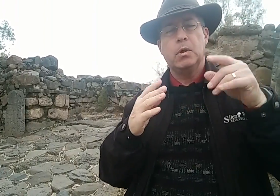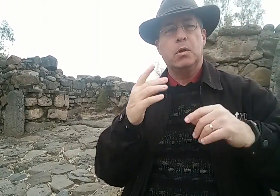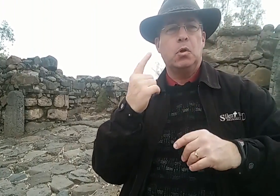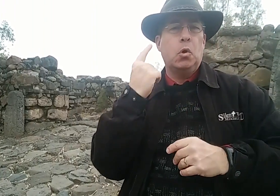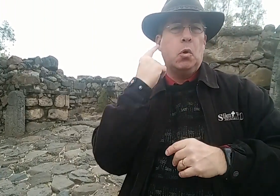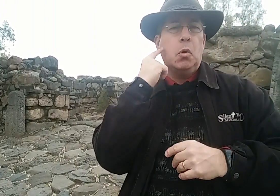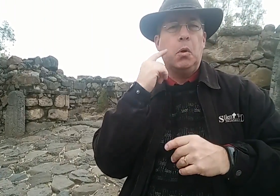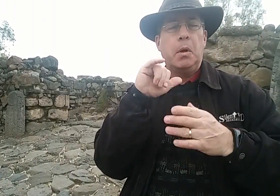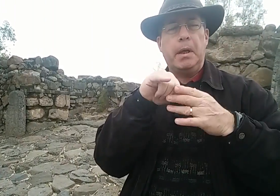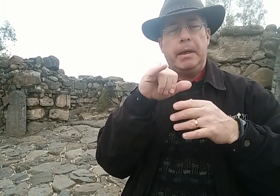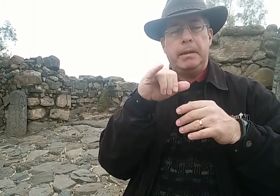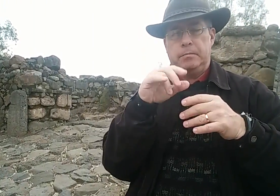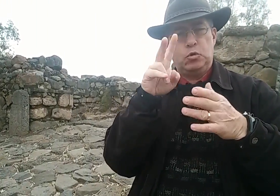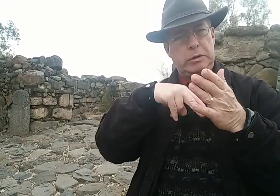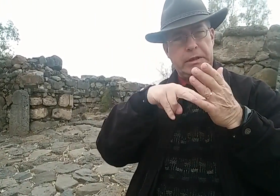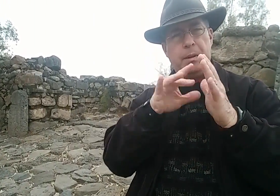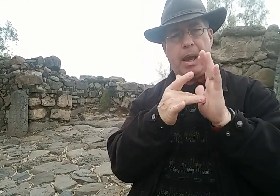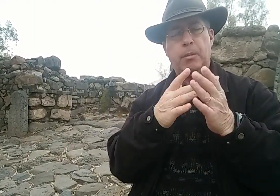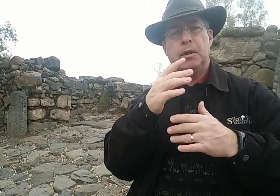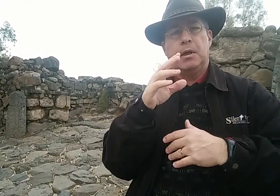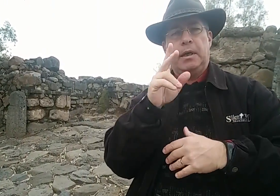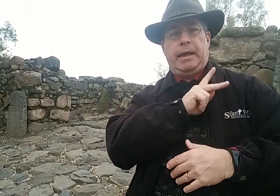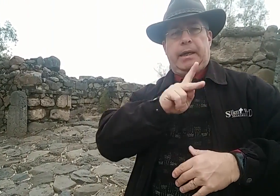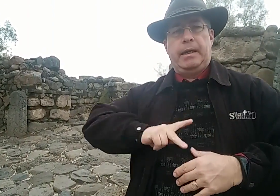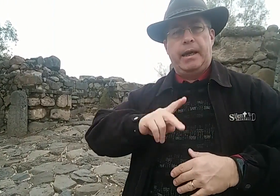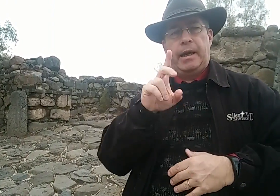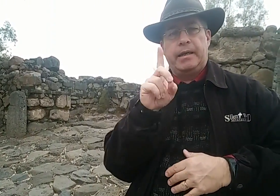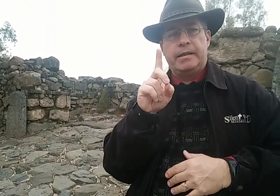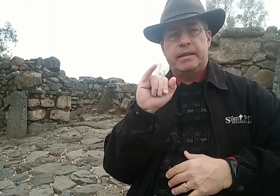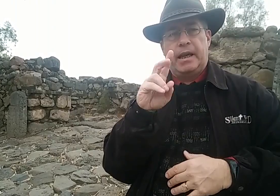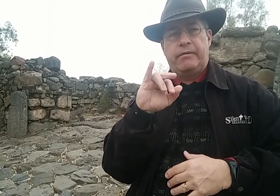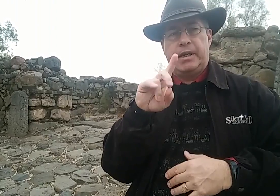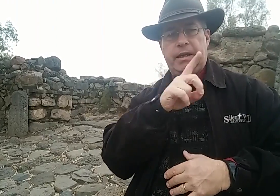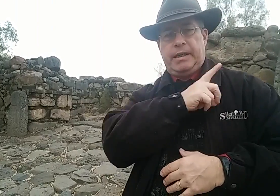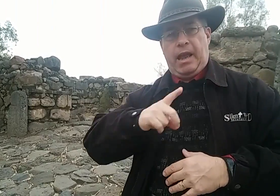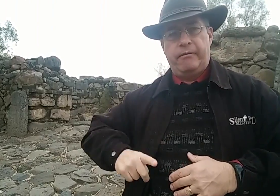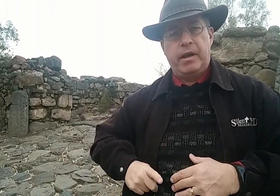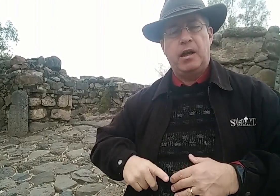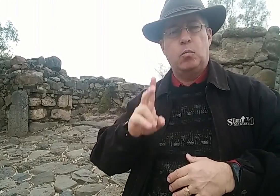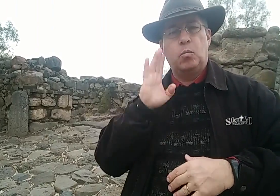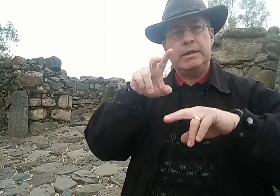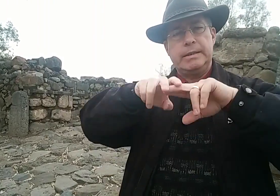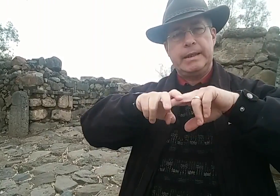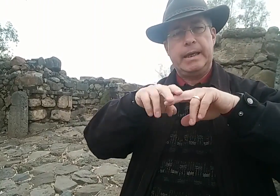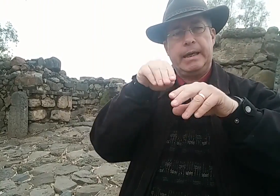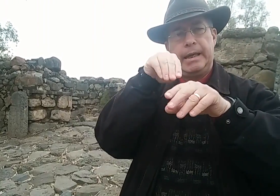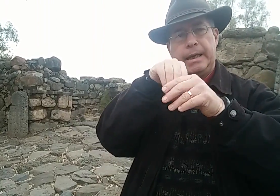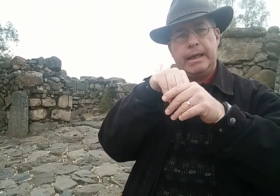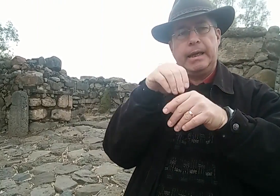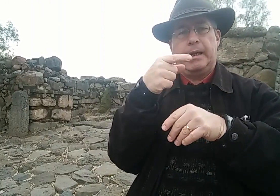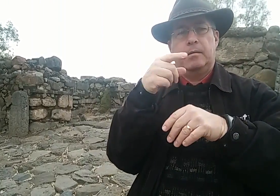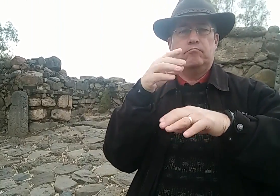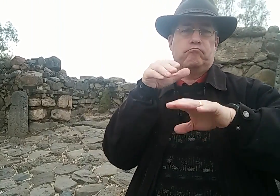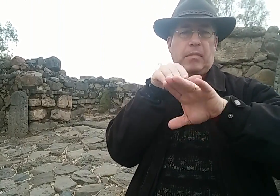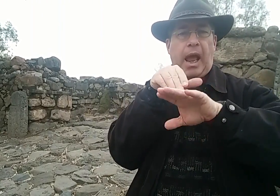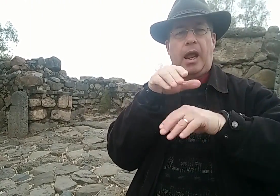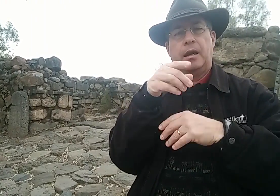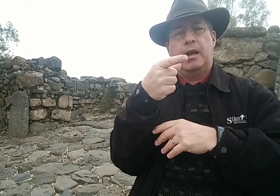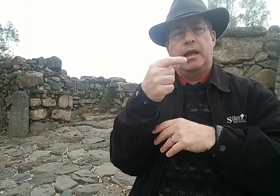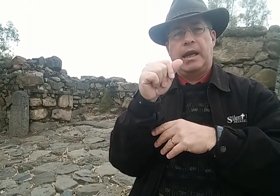in Jerusalem, you may have read in the Bible how King David would sit in the gates or at